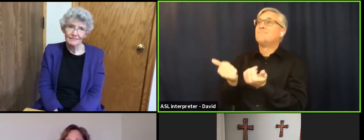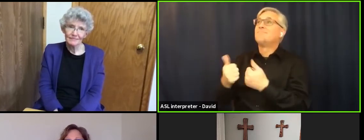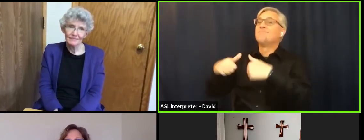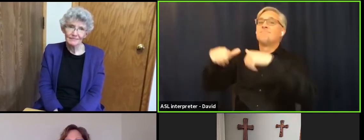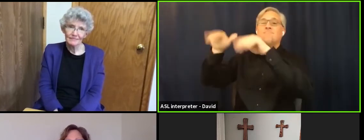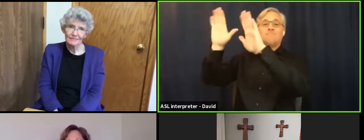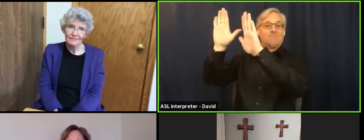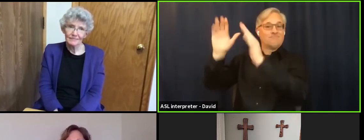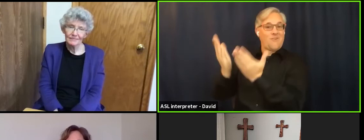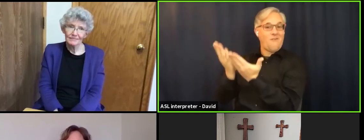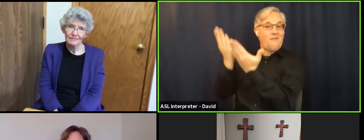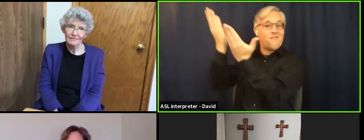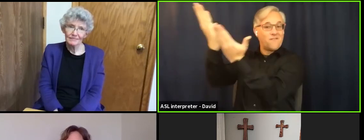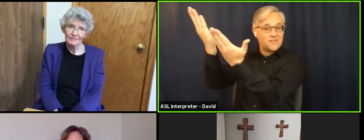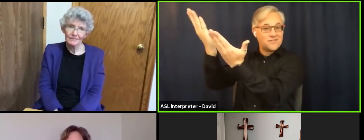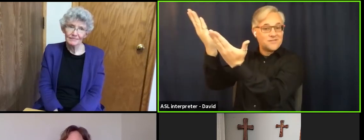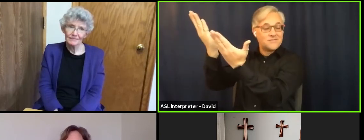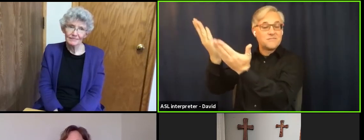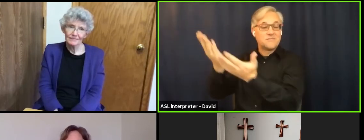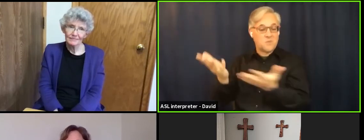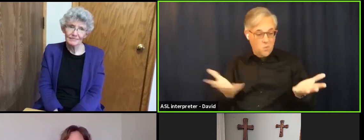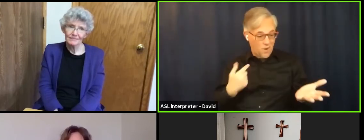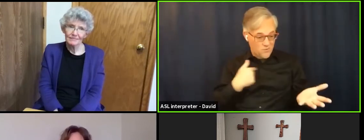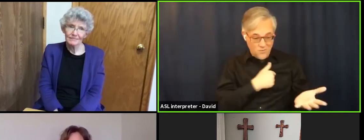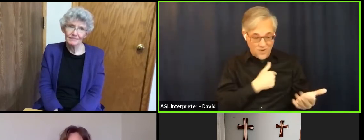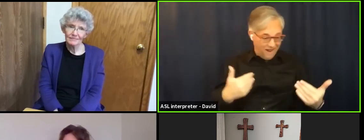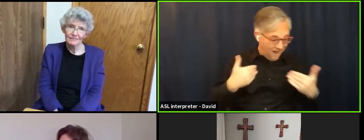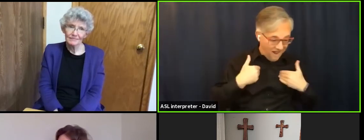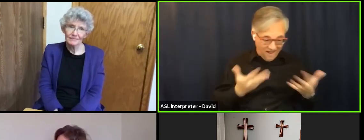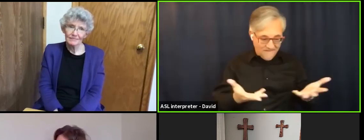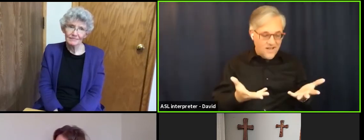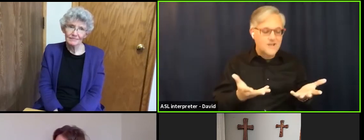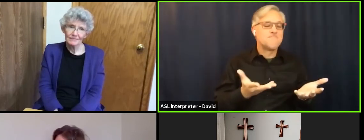bring what we have to God.